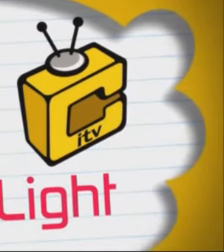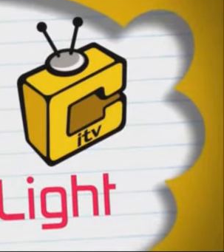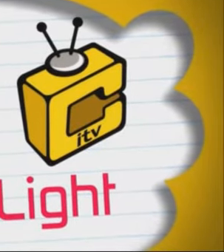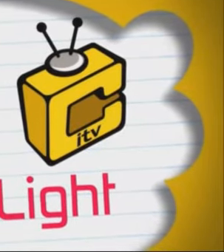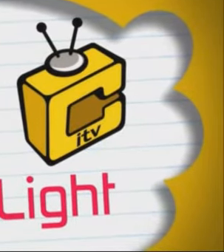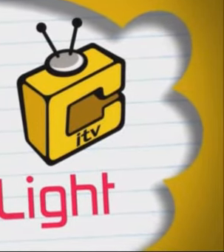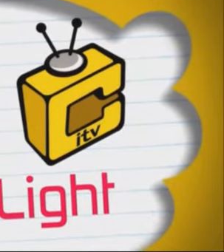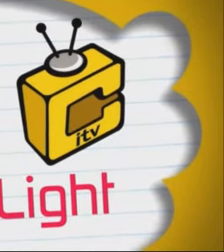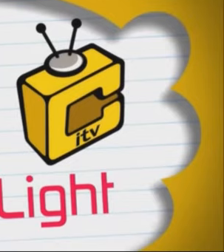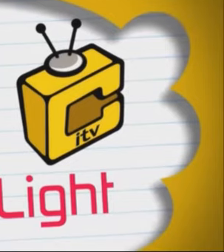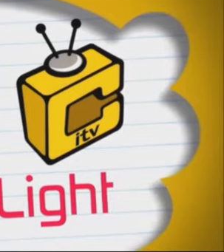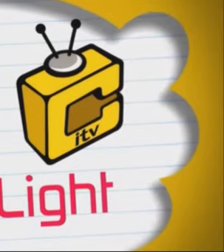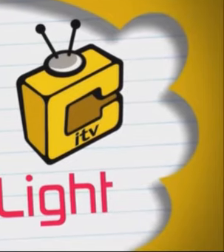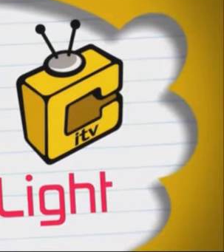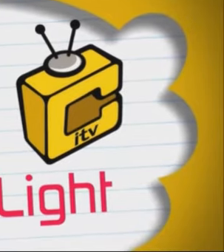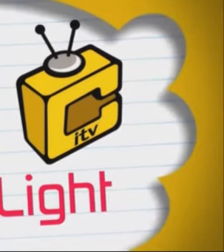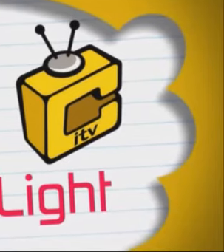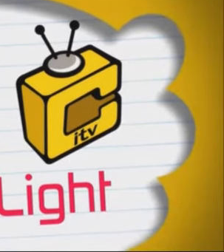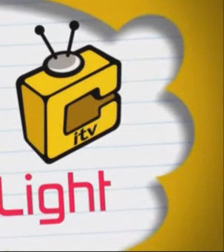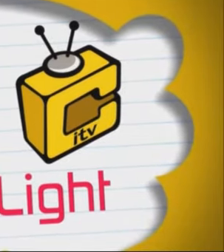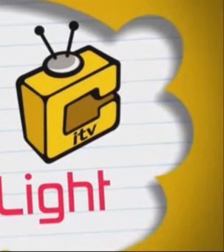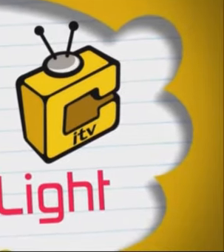Tooth Fairy! Thank you.